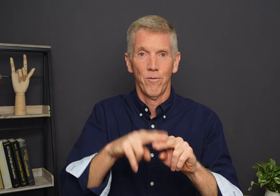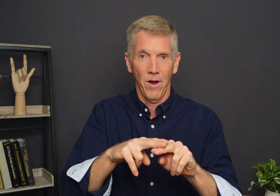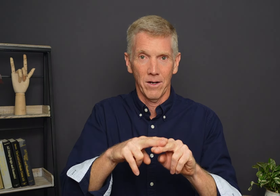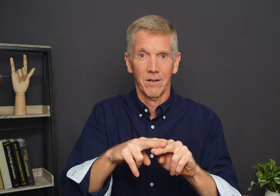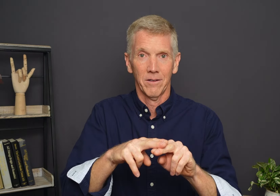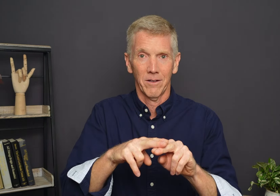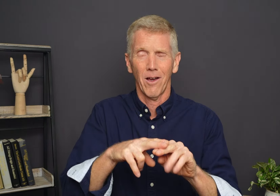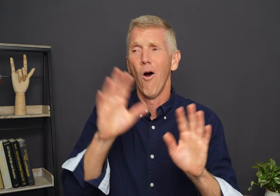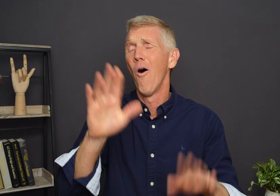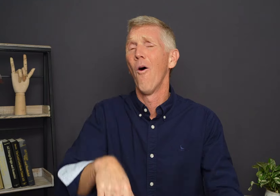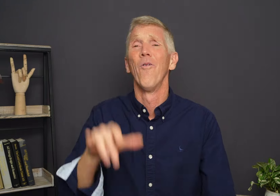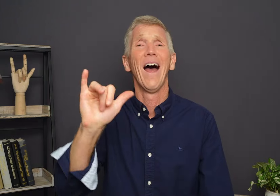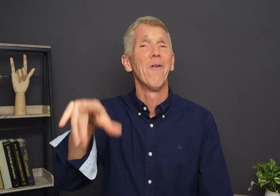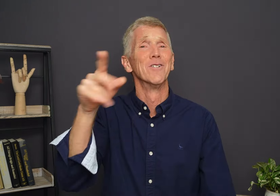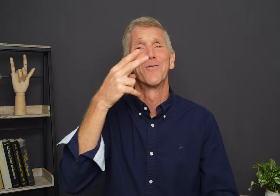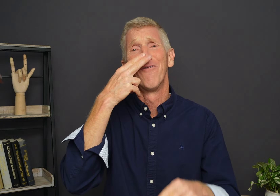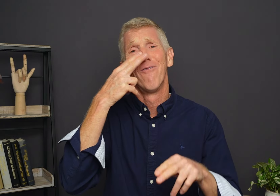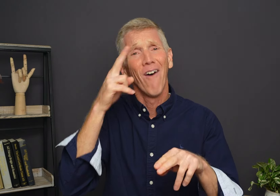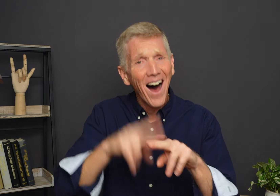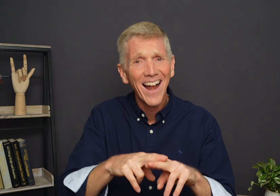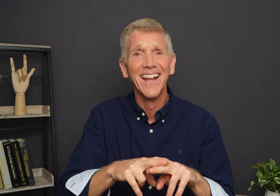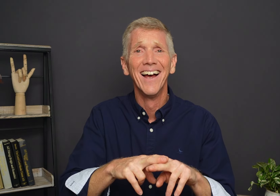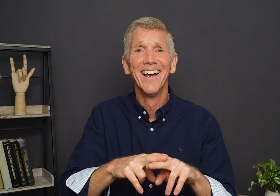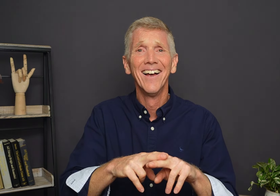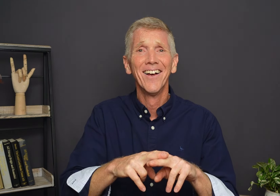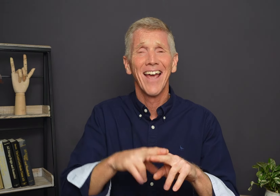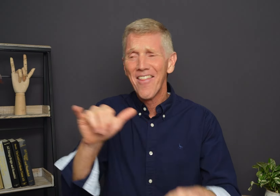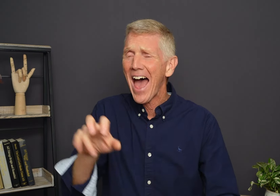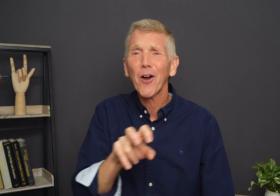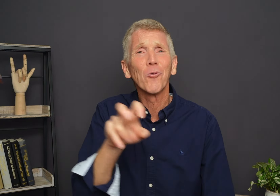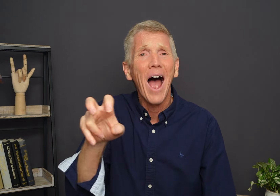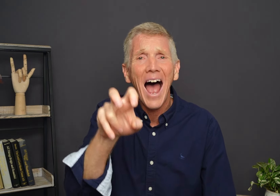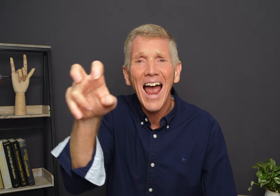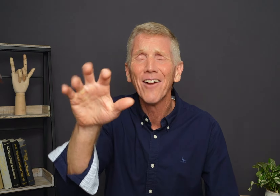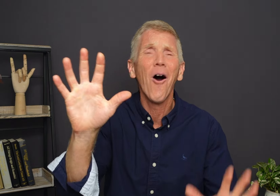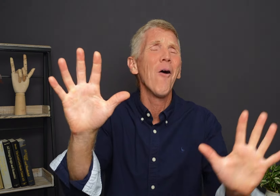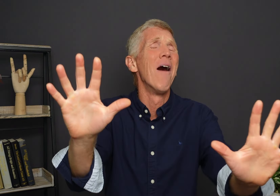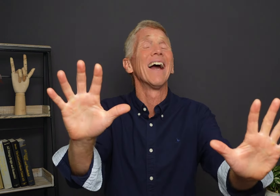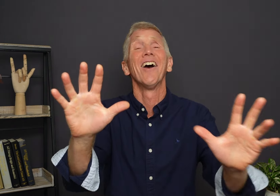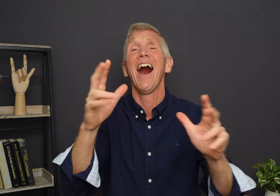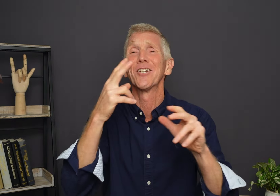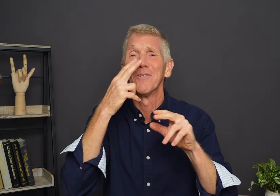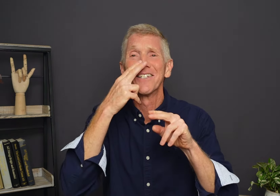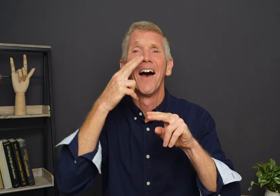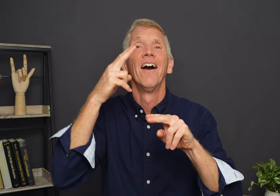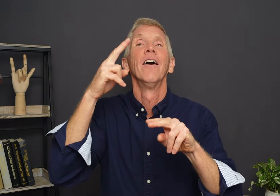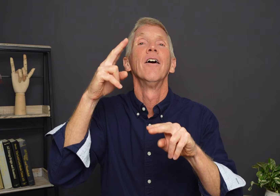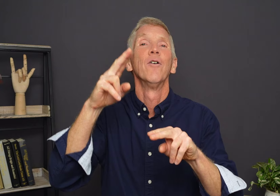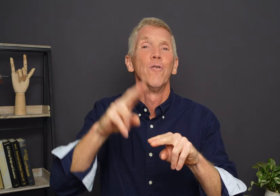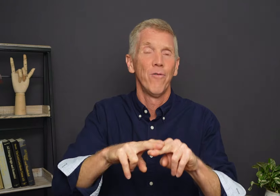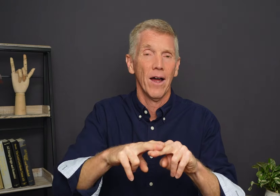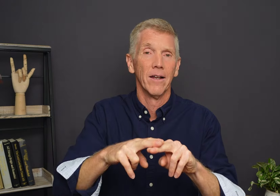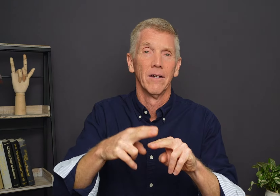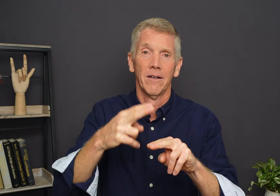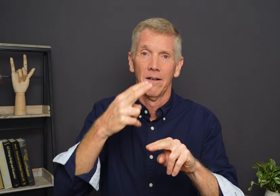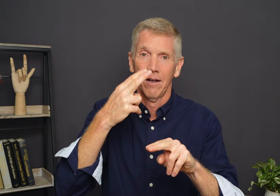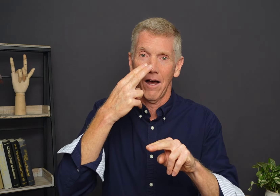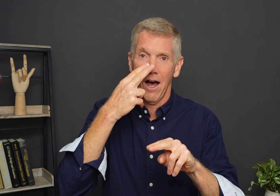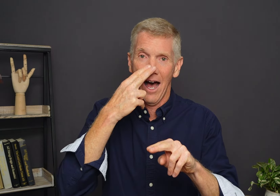fun. Okay, oh, that was fun. Okay, that ride, oh my gosh, was fun. Off